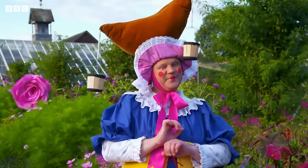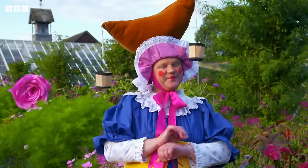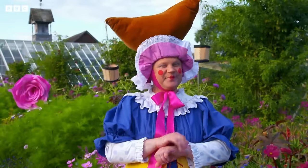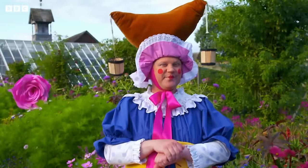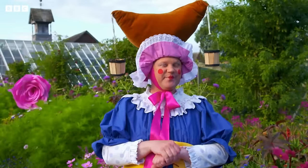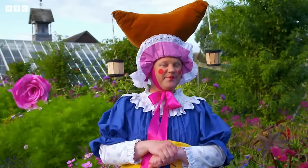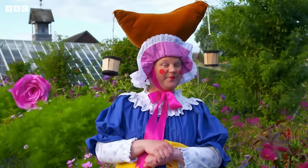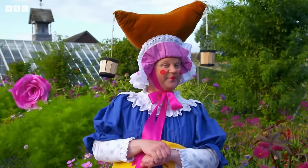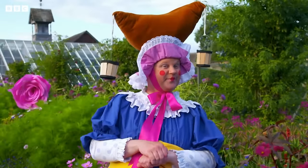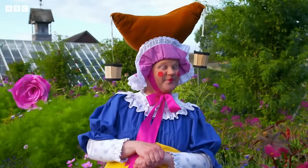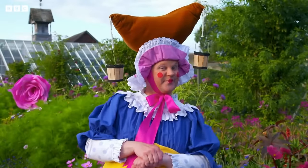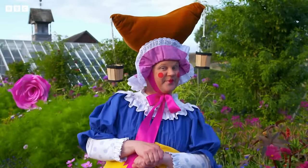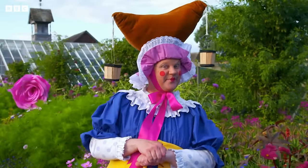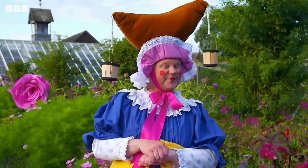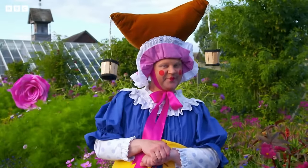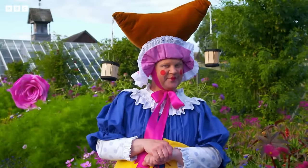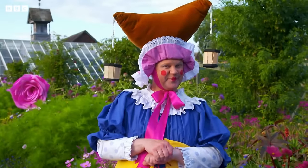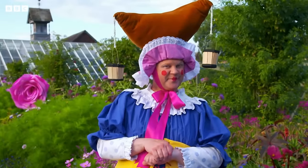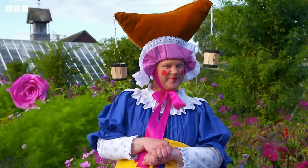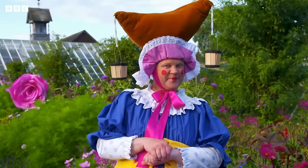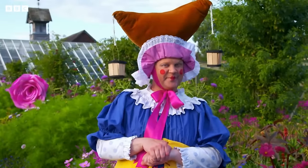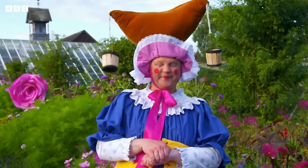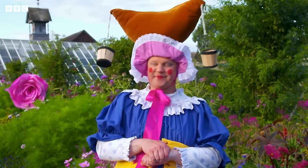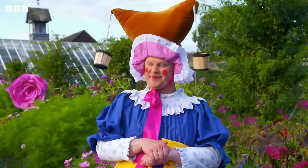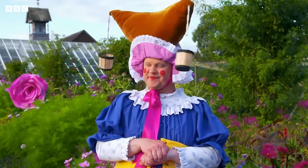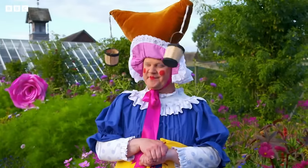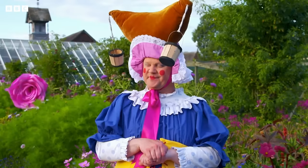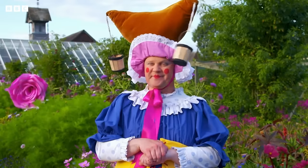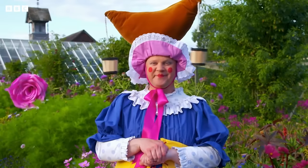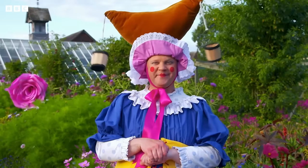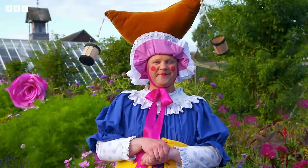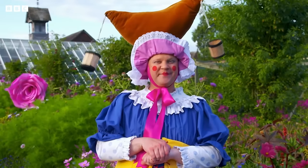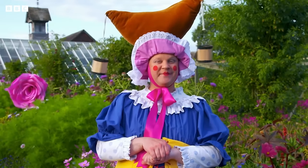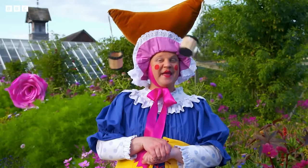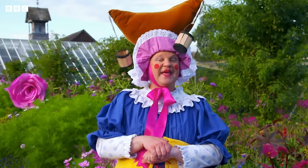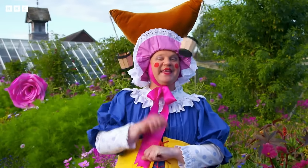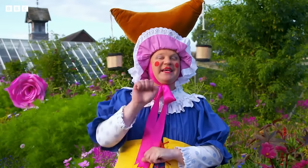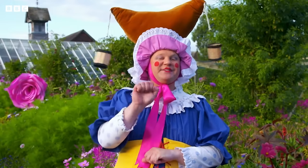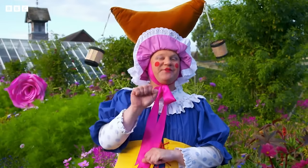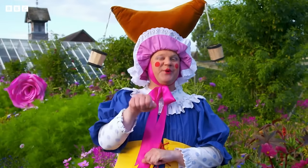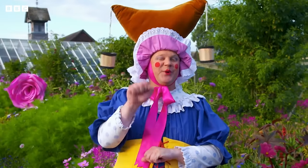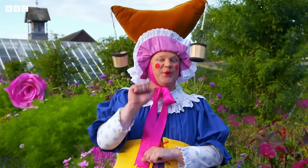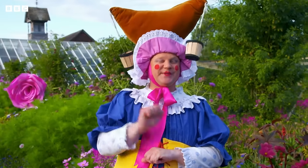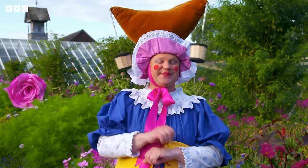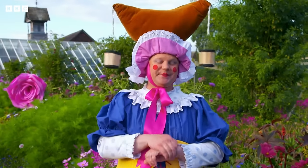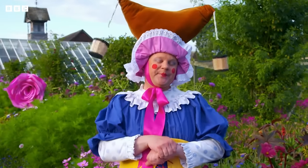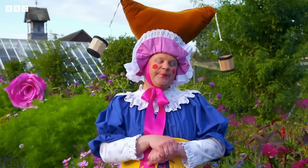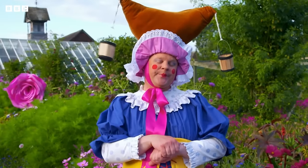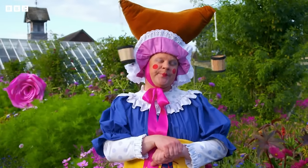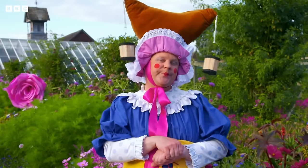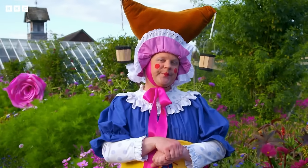Before we go, Aunt Polly, please could you show us the sign for rose? Yes, of course.